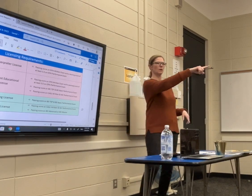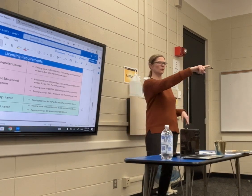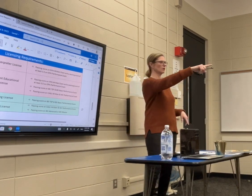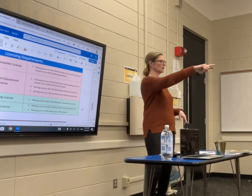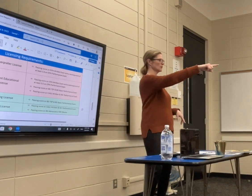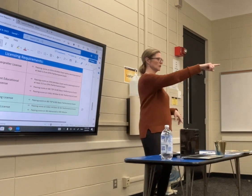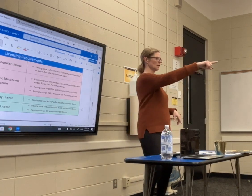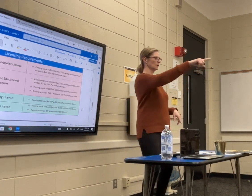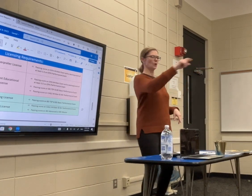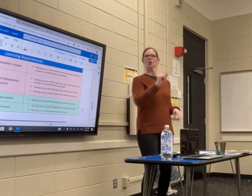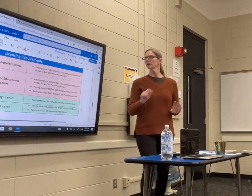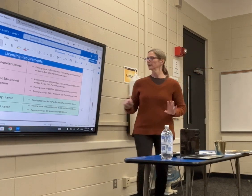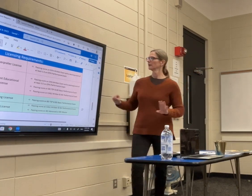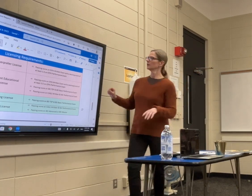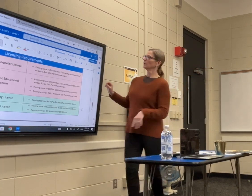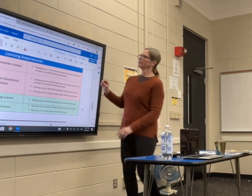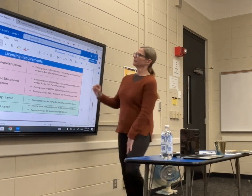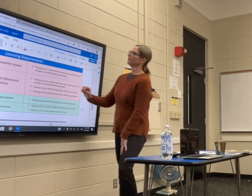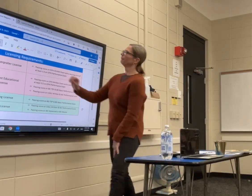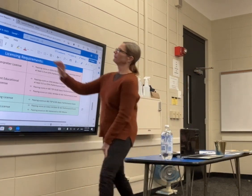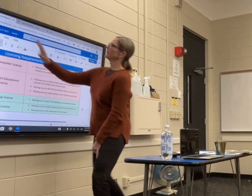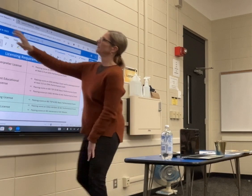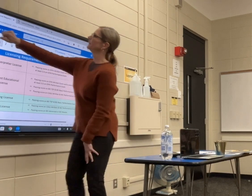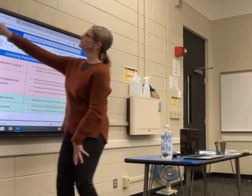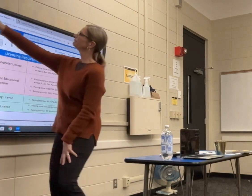I'm good. Is there anybody else? Okay, no.